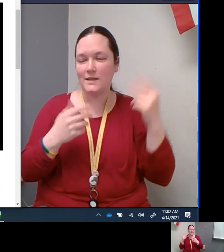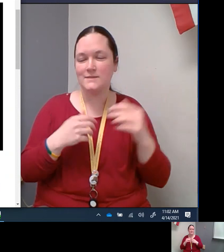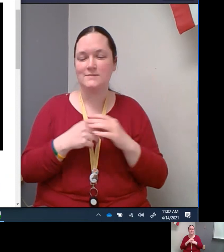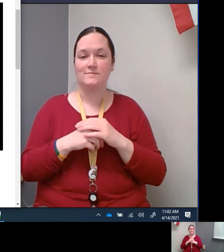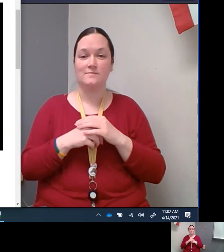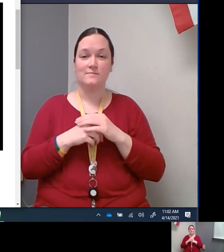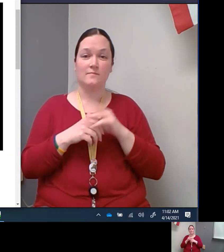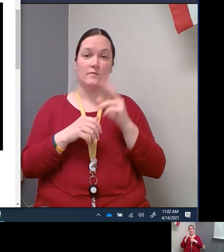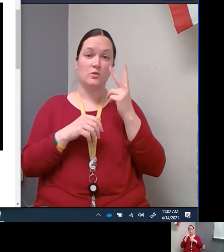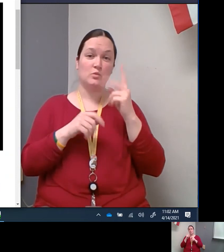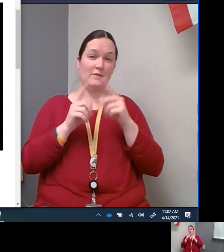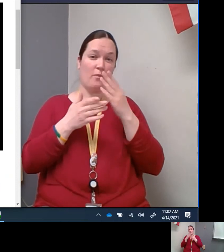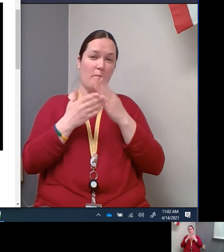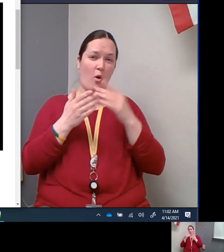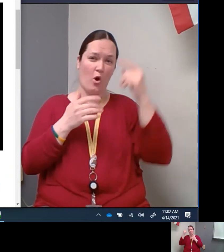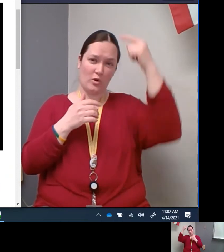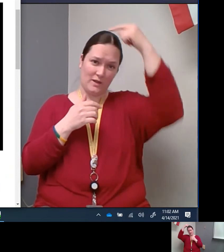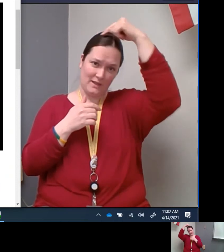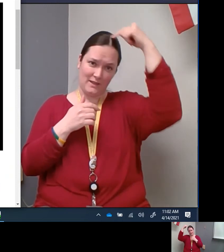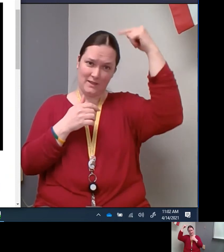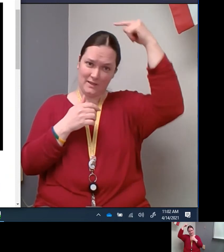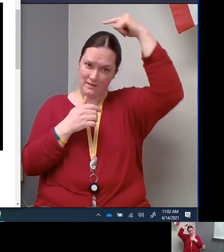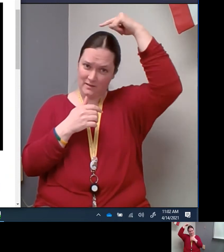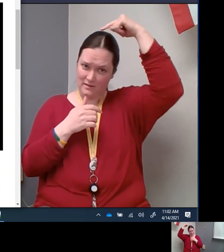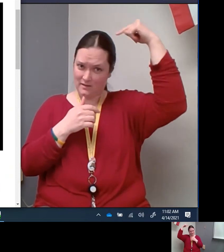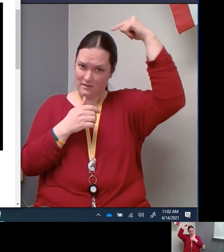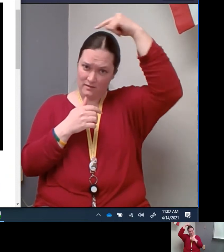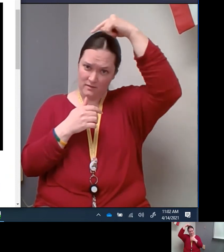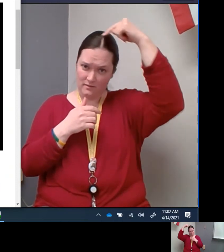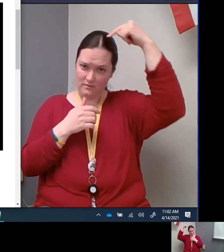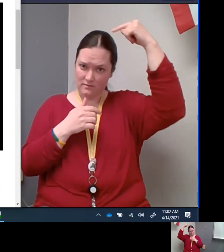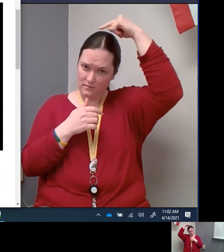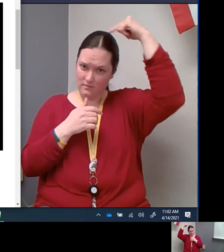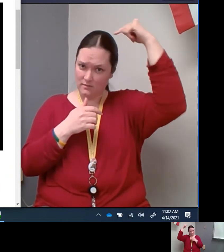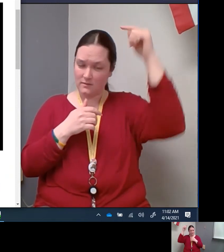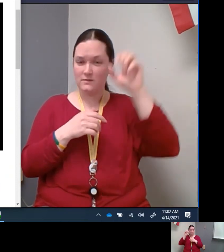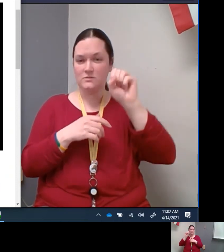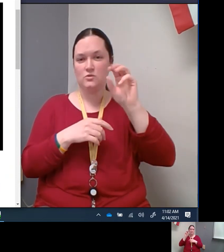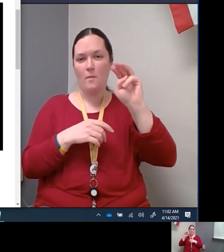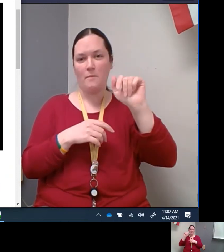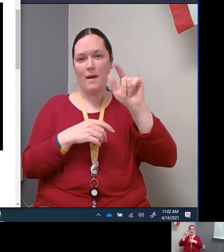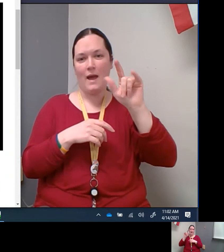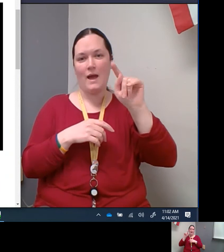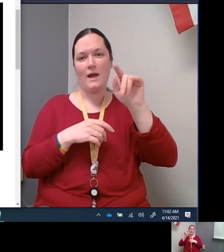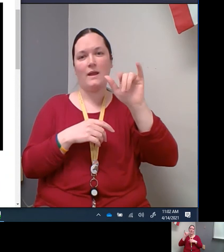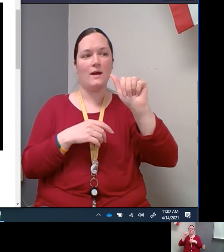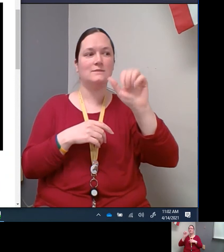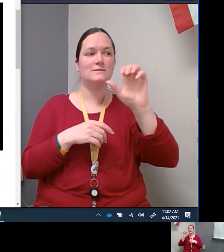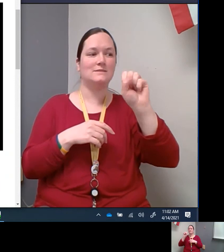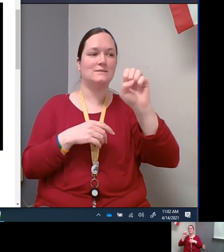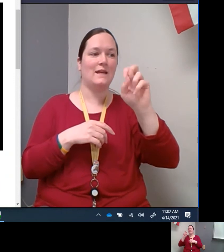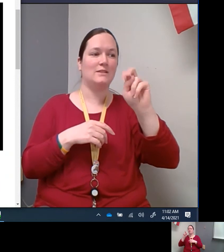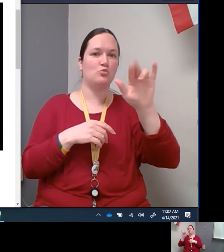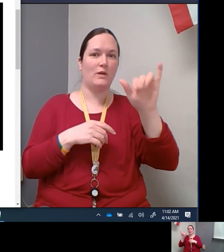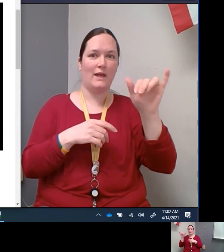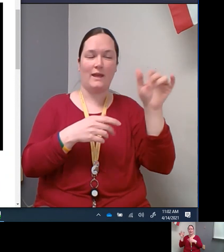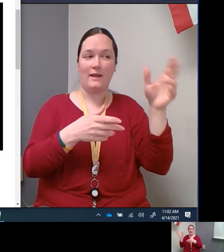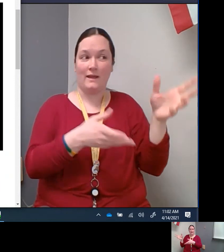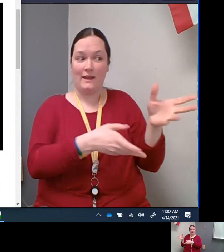other parts in our lobe. So what do we call this area right here and then this area right here? Those are called the somatosensory cortex. Remember, that takes